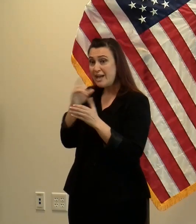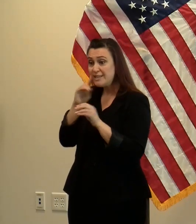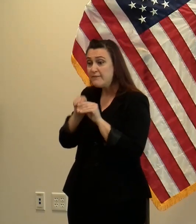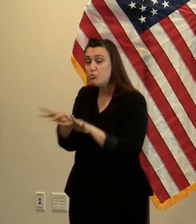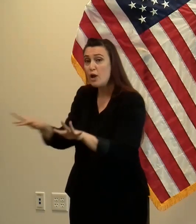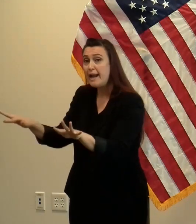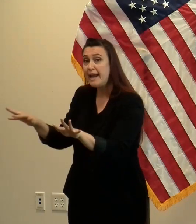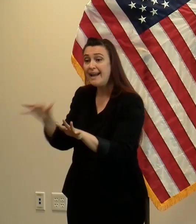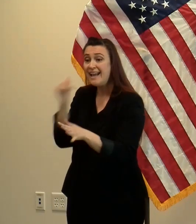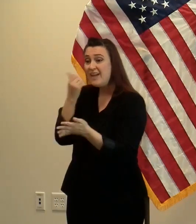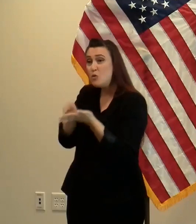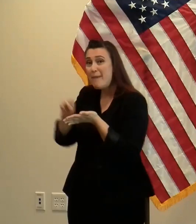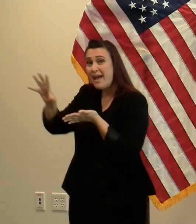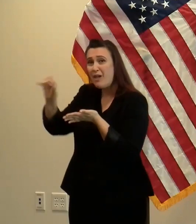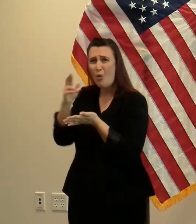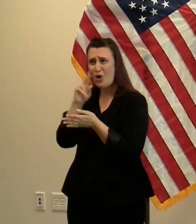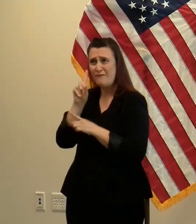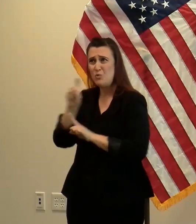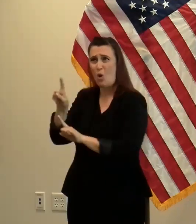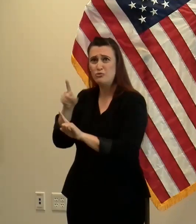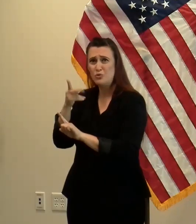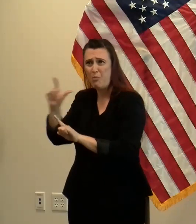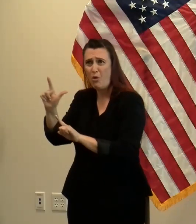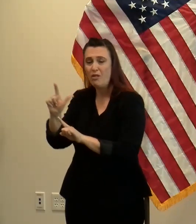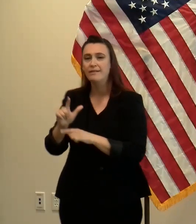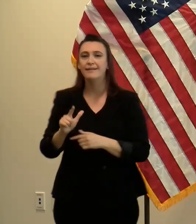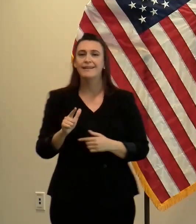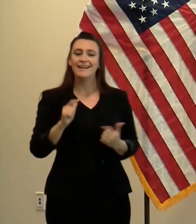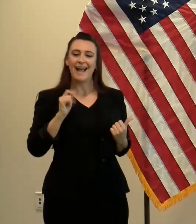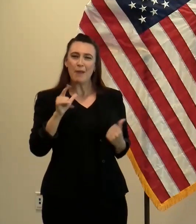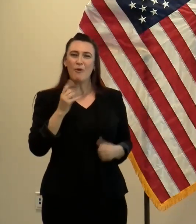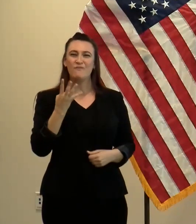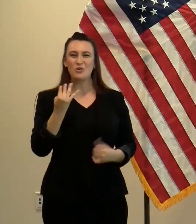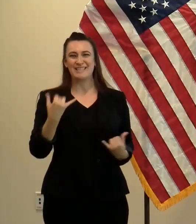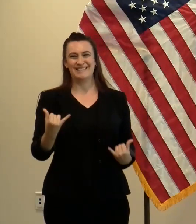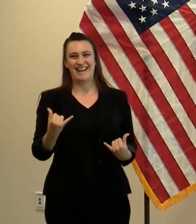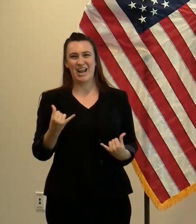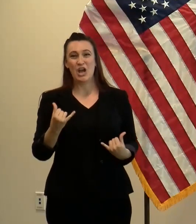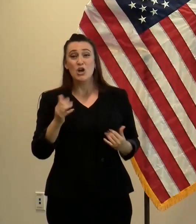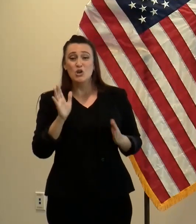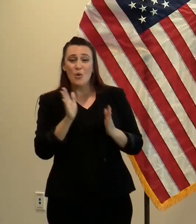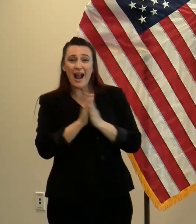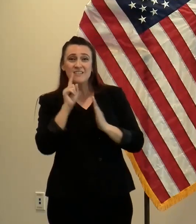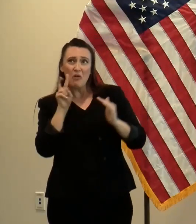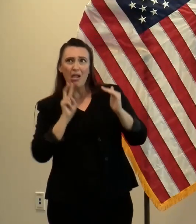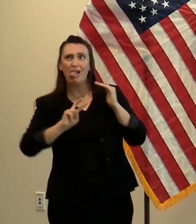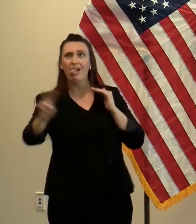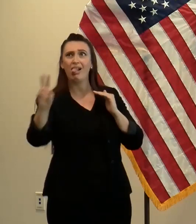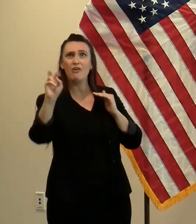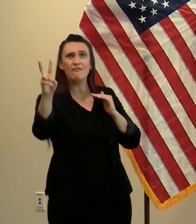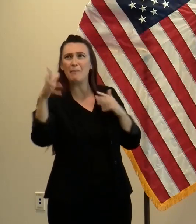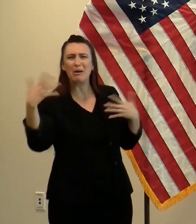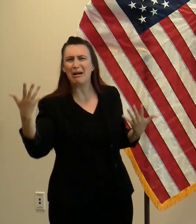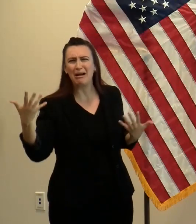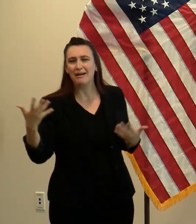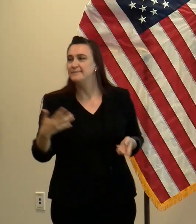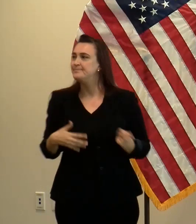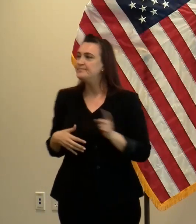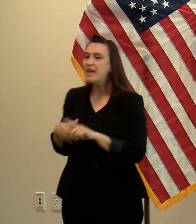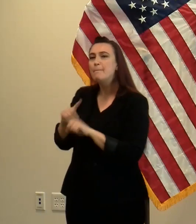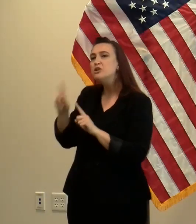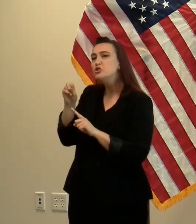We're on April 14th today, and you're asking for medical professionals. We're on April